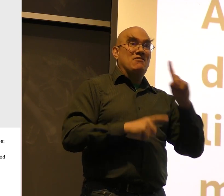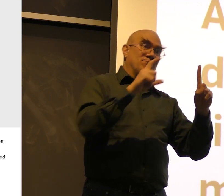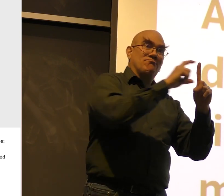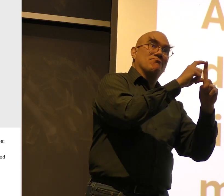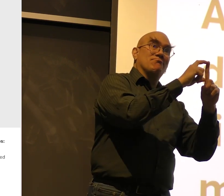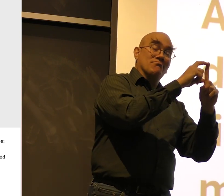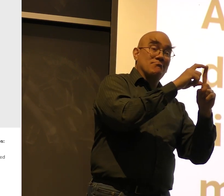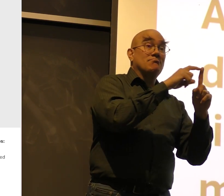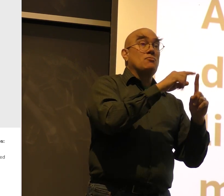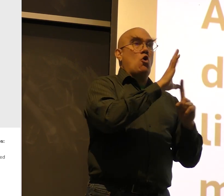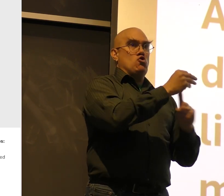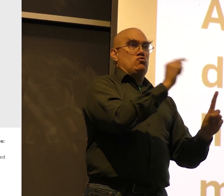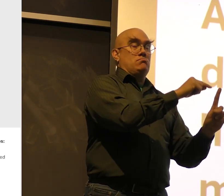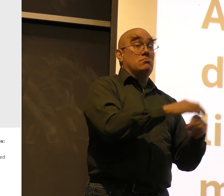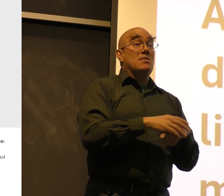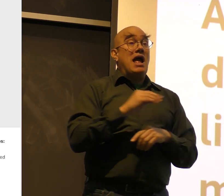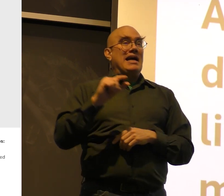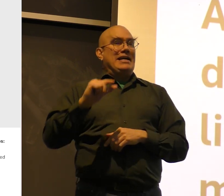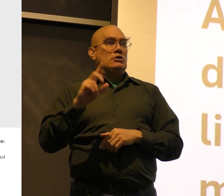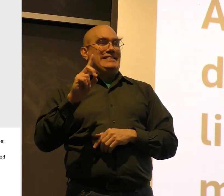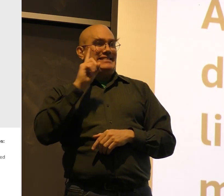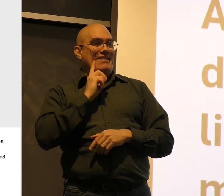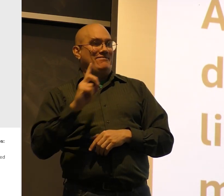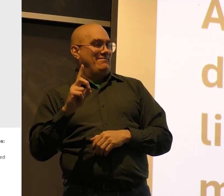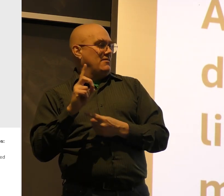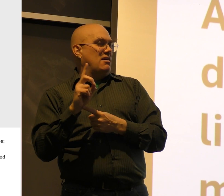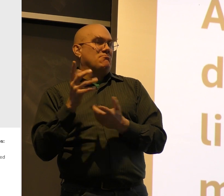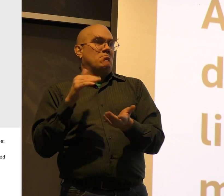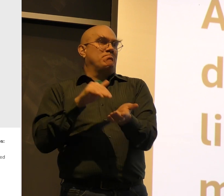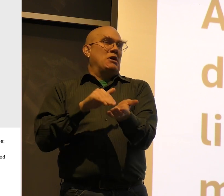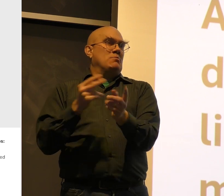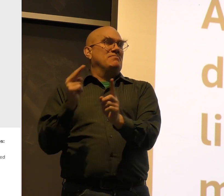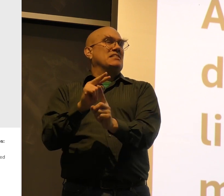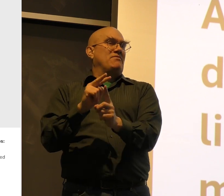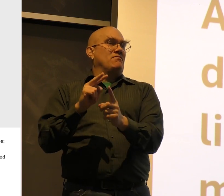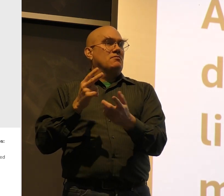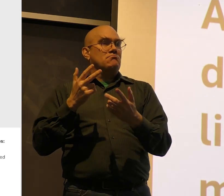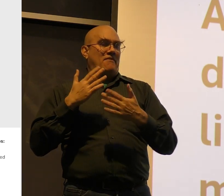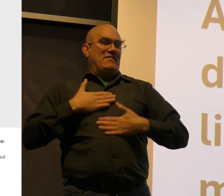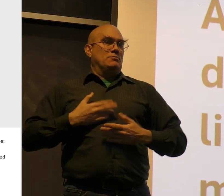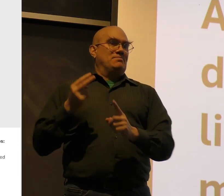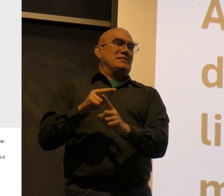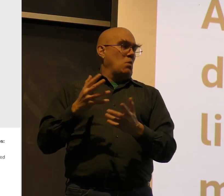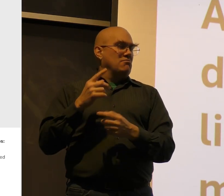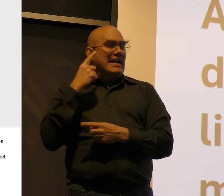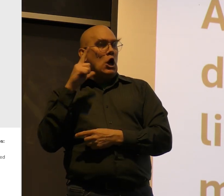of capital D deaf, culturally deaf people, and lower D deaf, that medical perspective, that